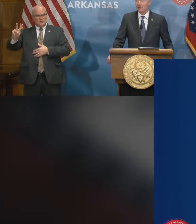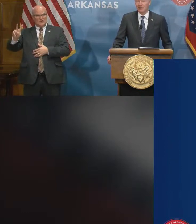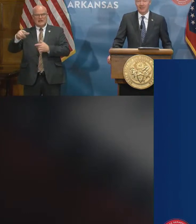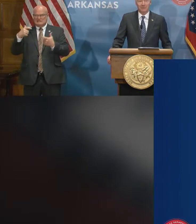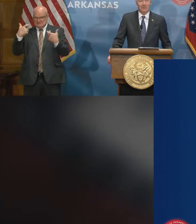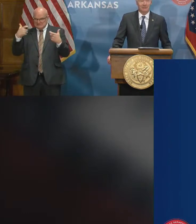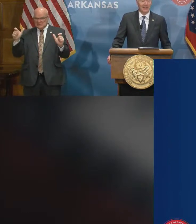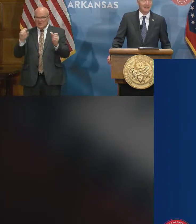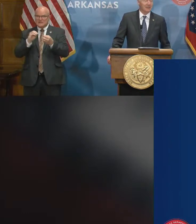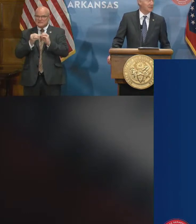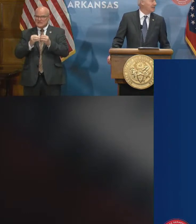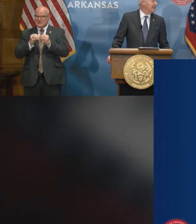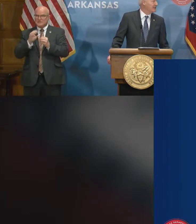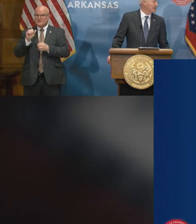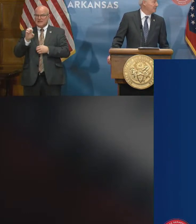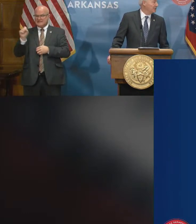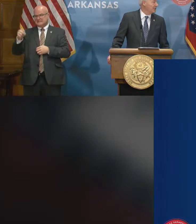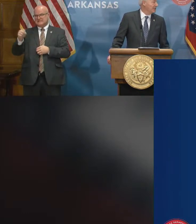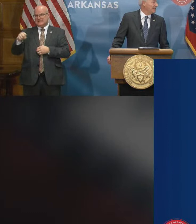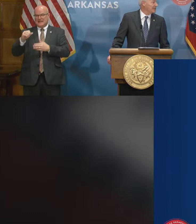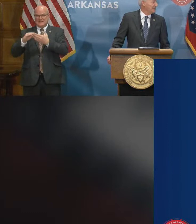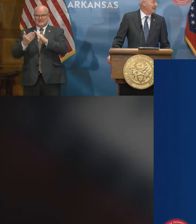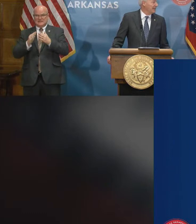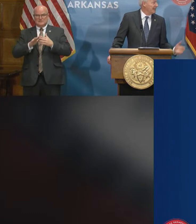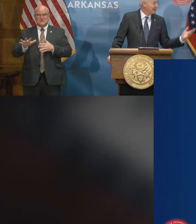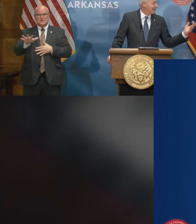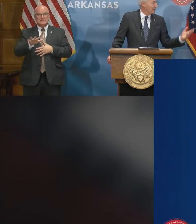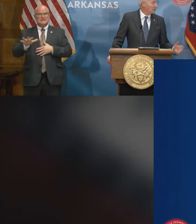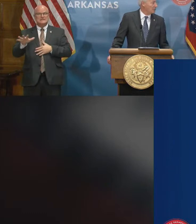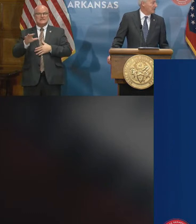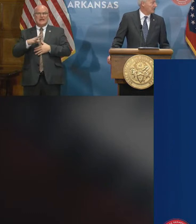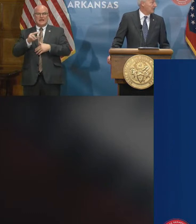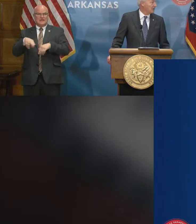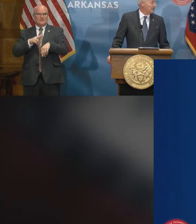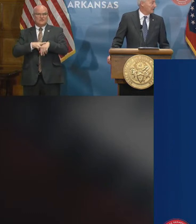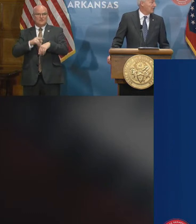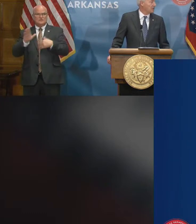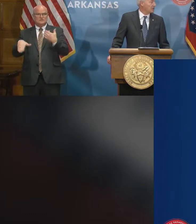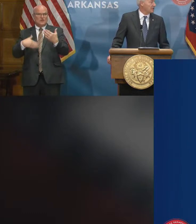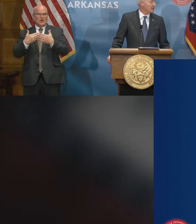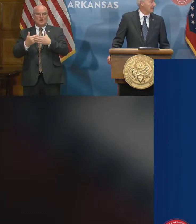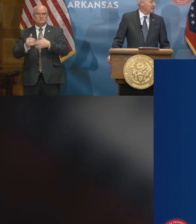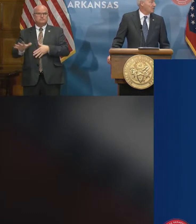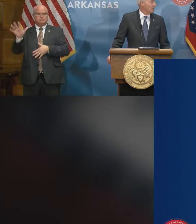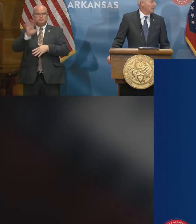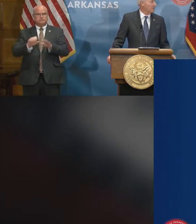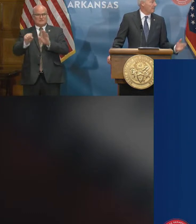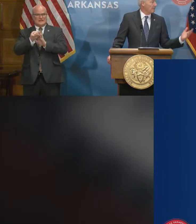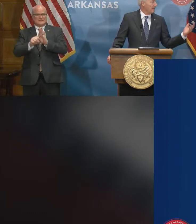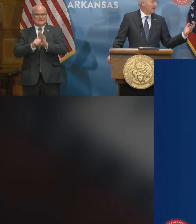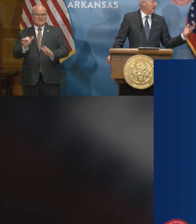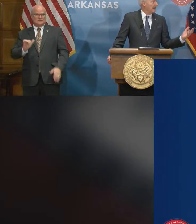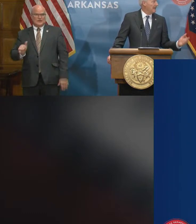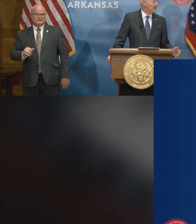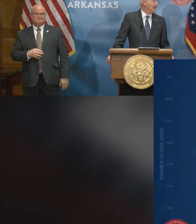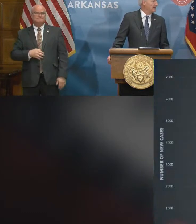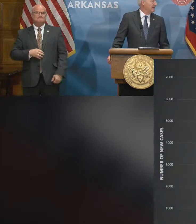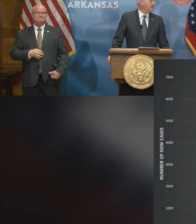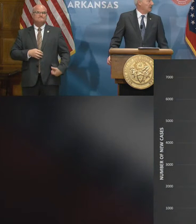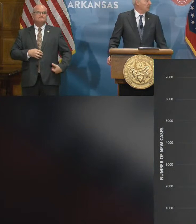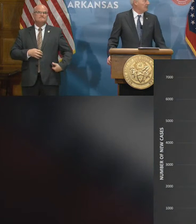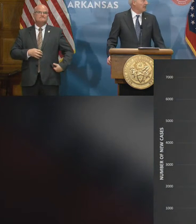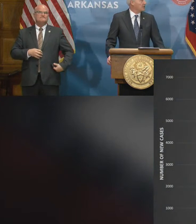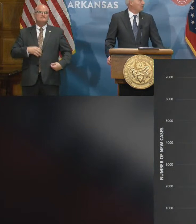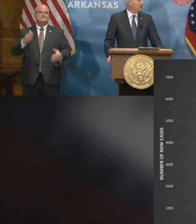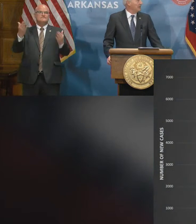These are large numbers of cases in these communities, and of course it's across the state as well. And